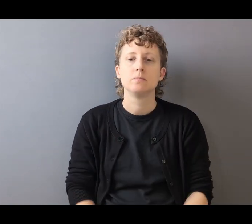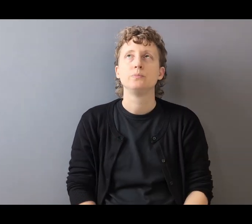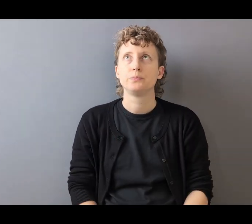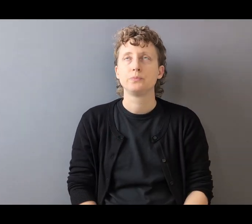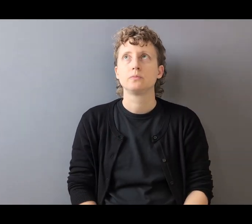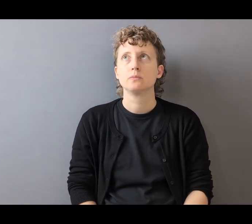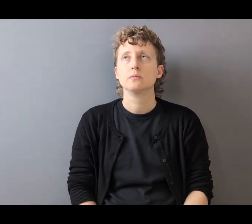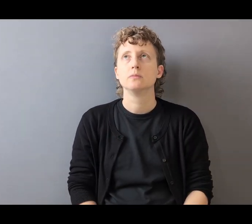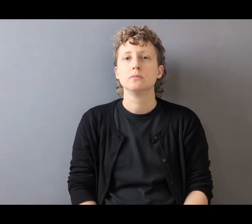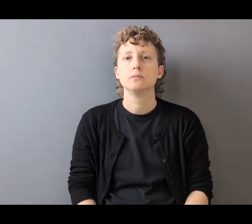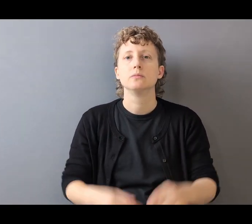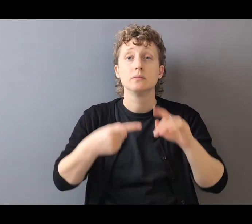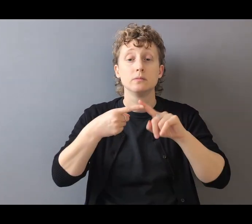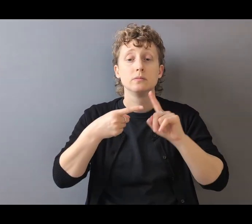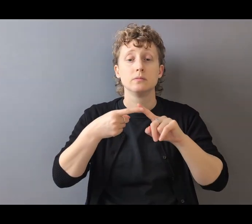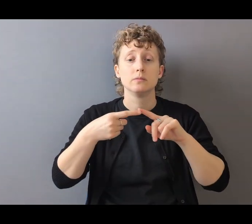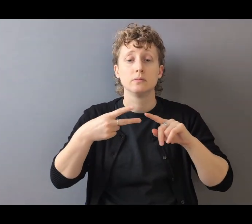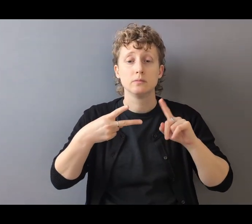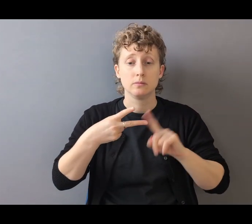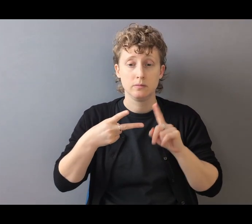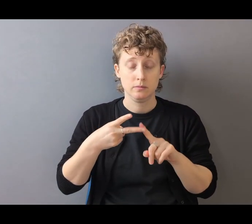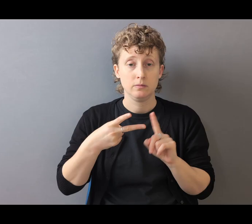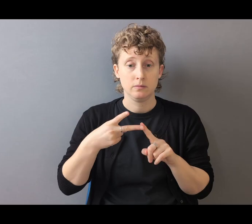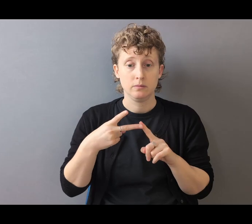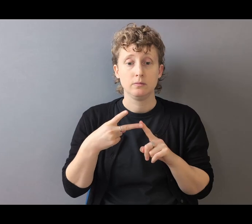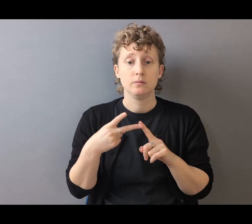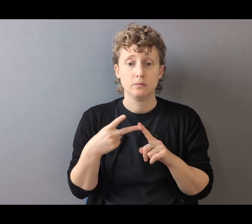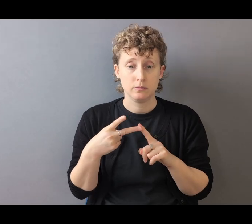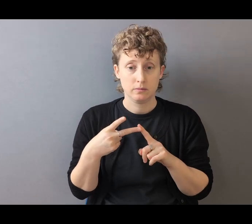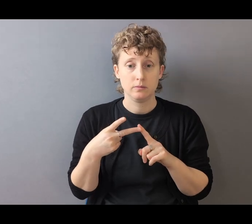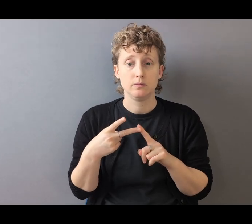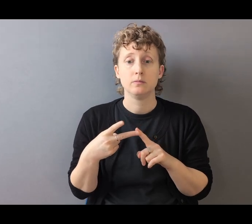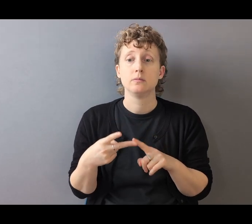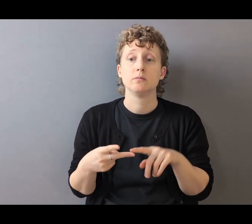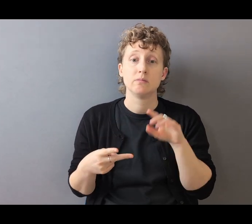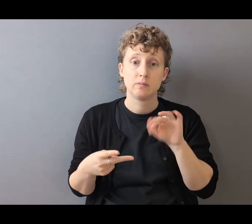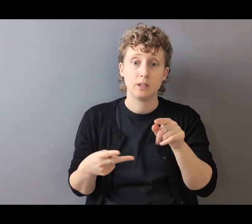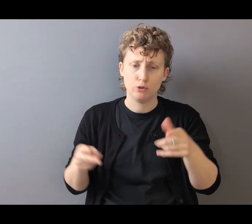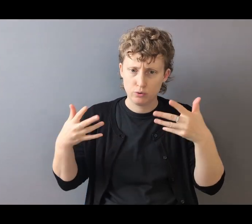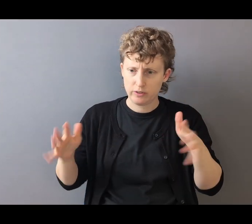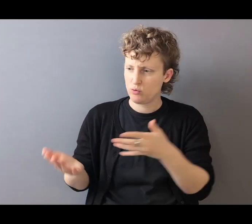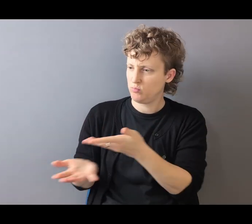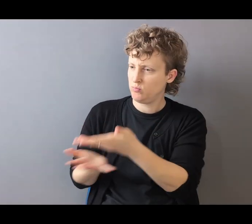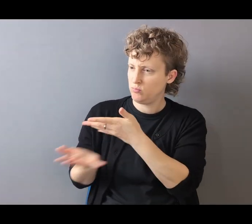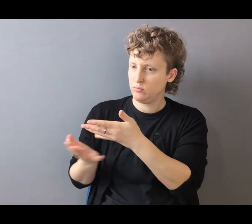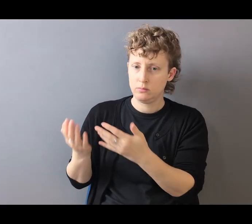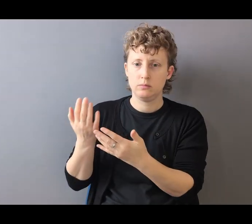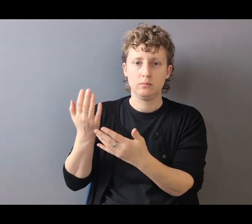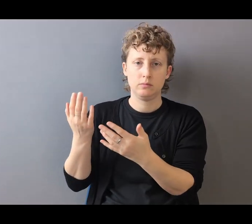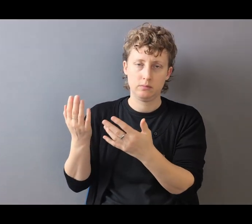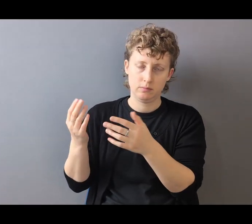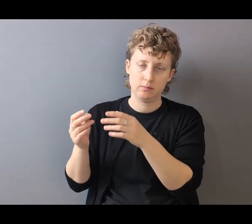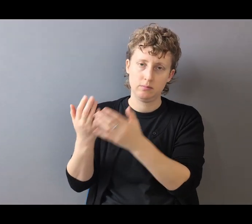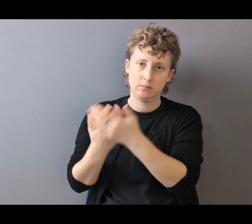is that you're already doing a good job when it comes to meeting the end users and accessibility experts, but it's